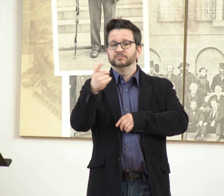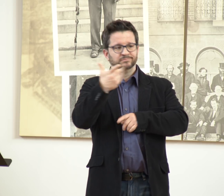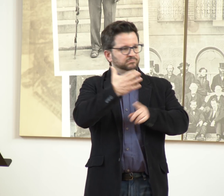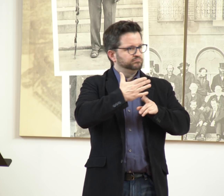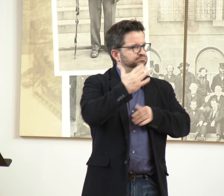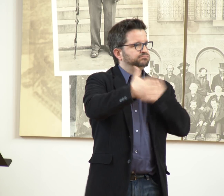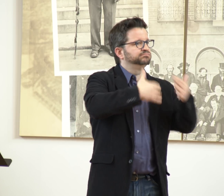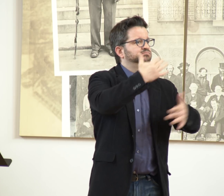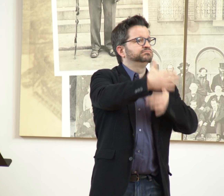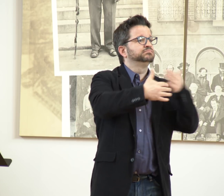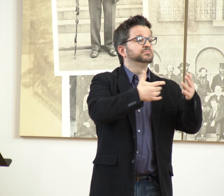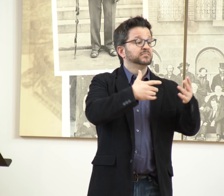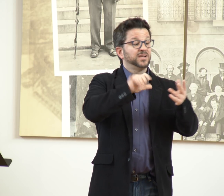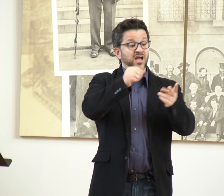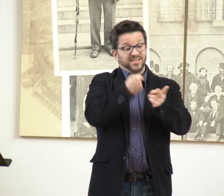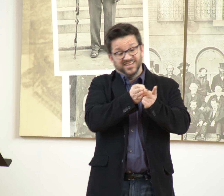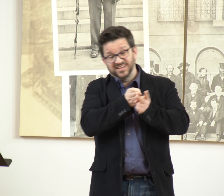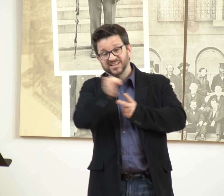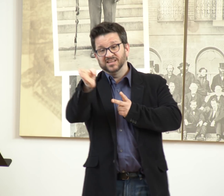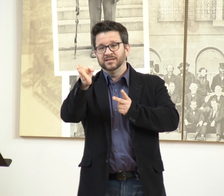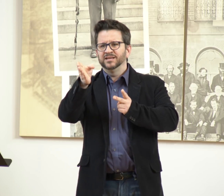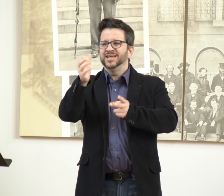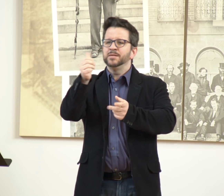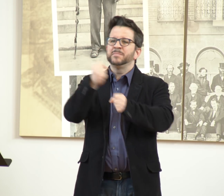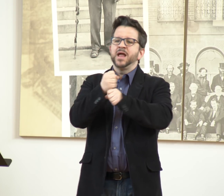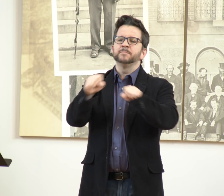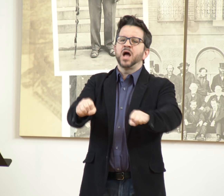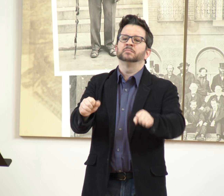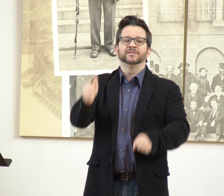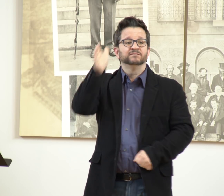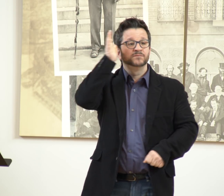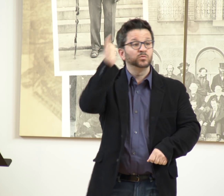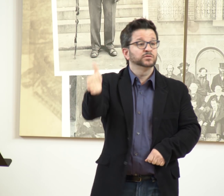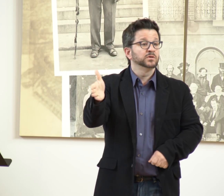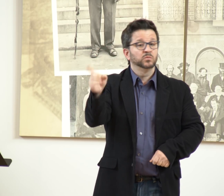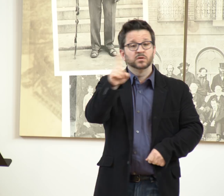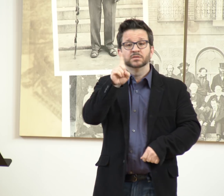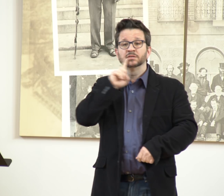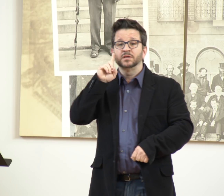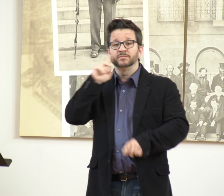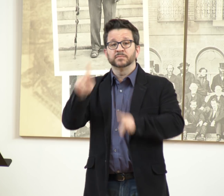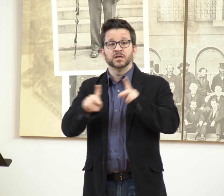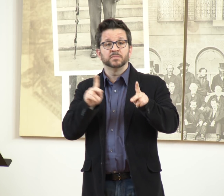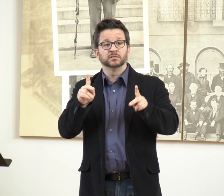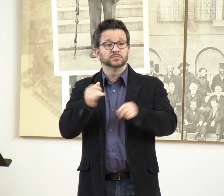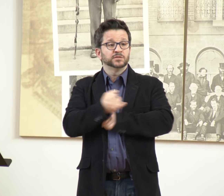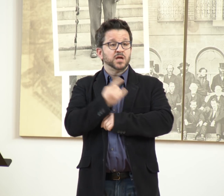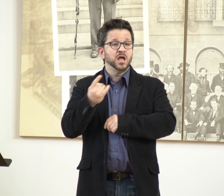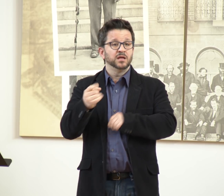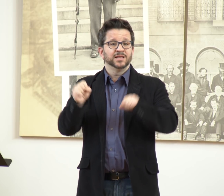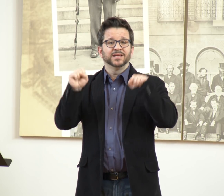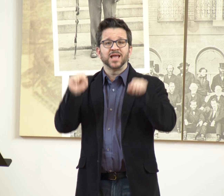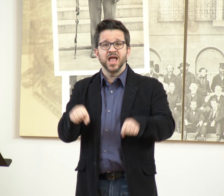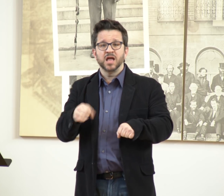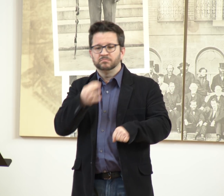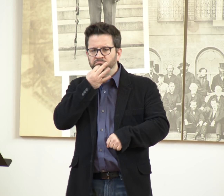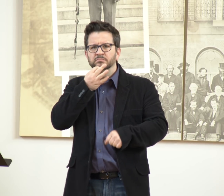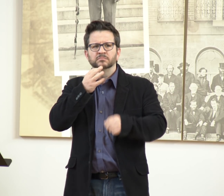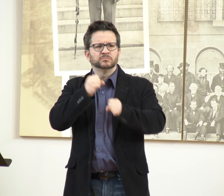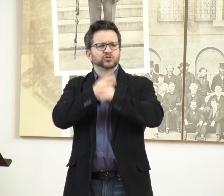That resulted in a long and flourishing professional career, but it also created new possibilities for deaf people to trod